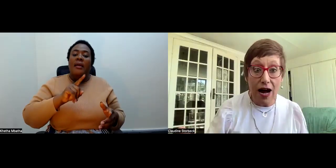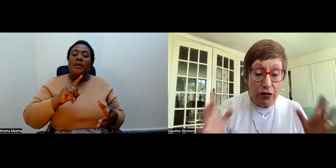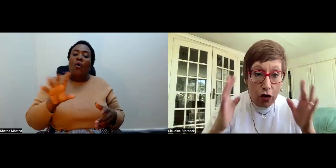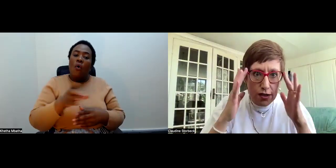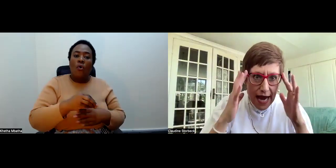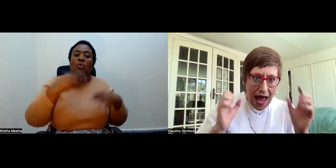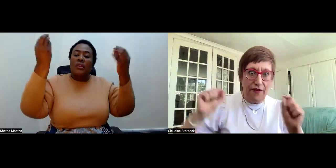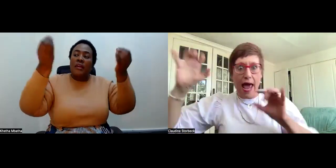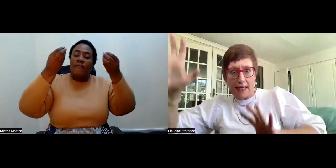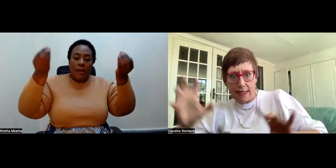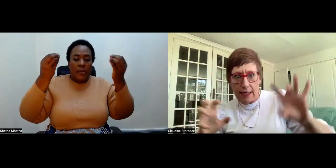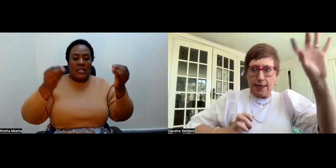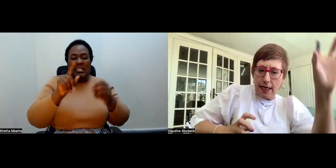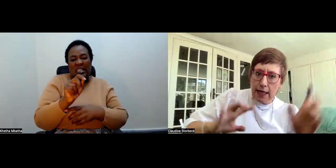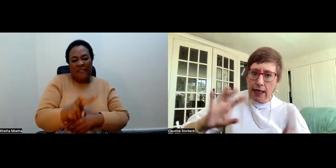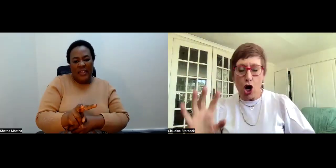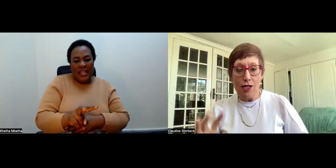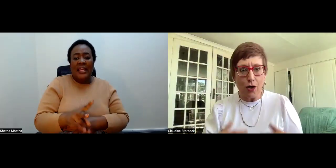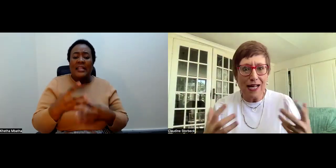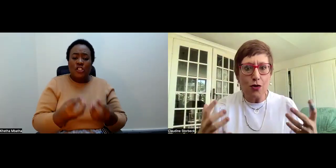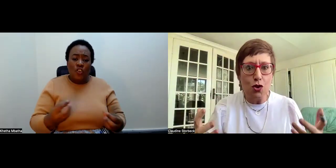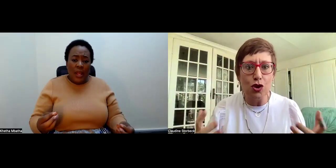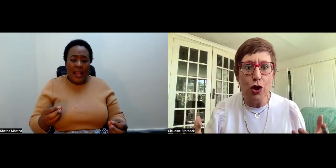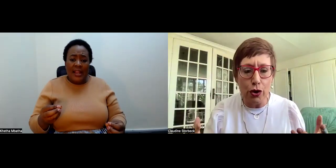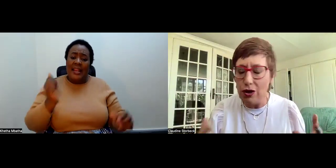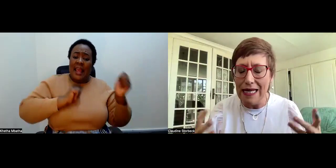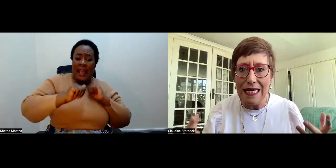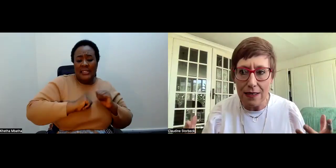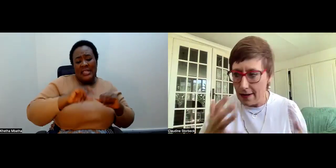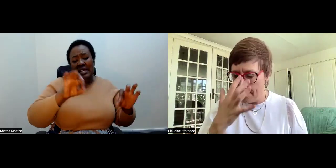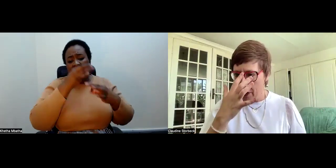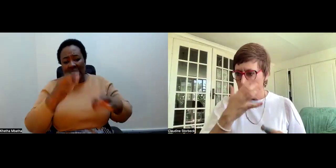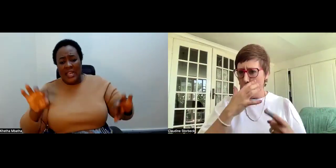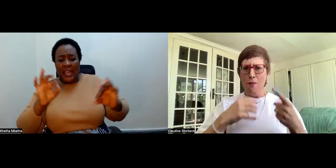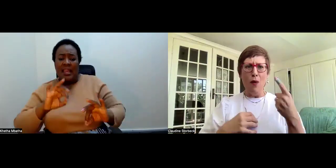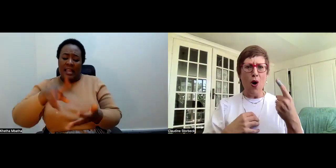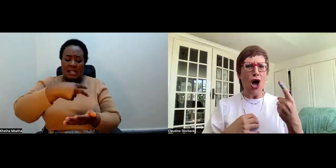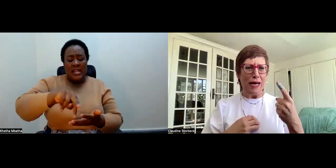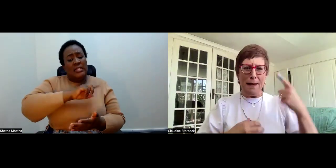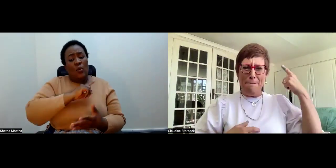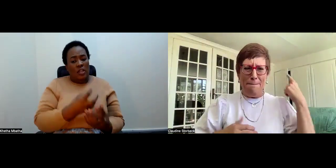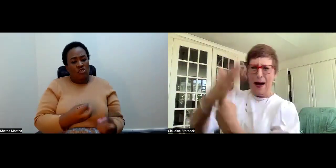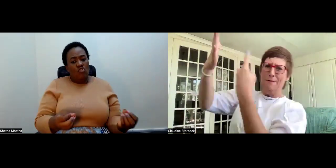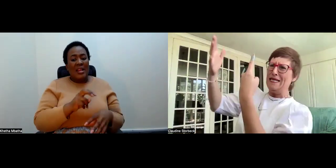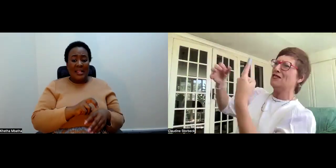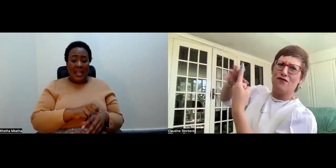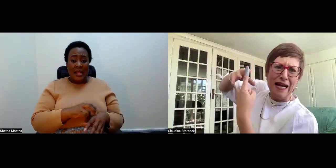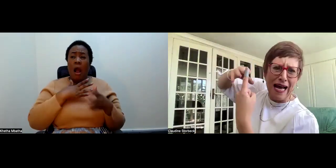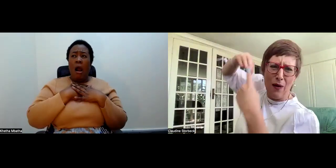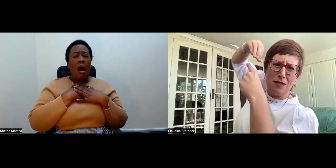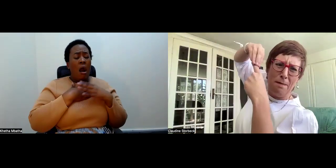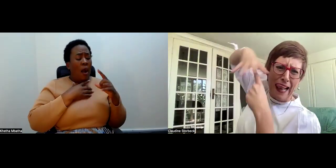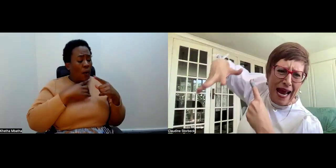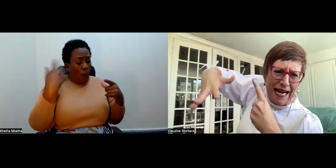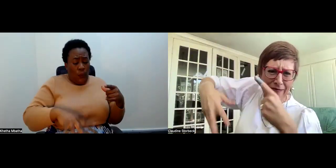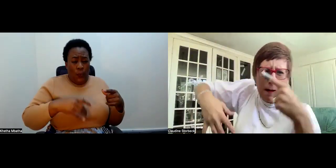4, 5-year-olds have acting and singing and dancing, because that's what children need. So, oh my word, he bumped his finger